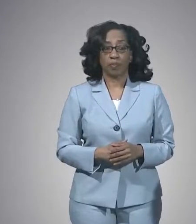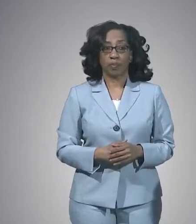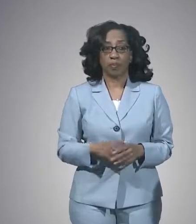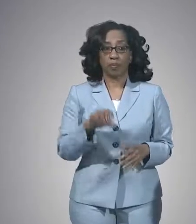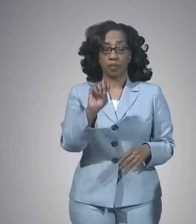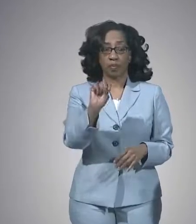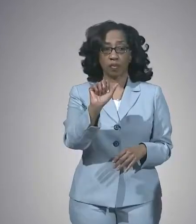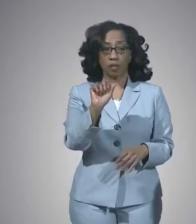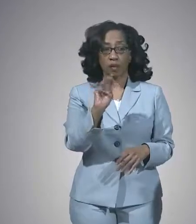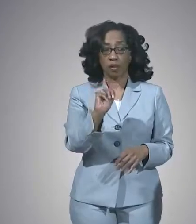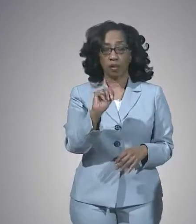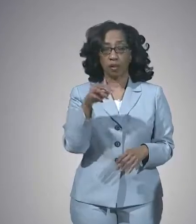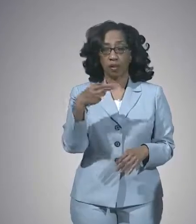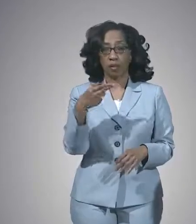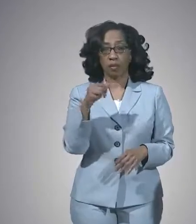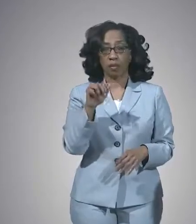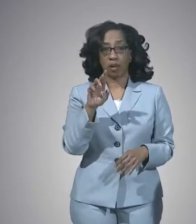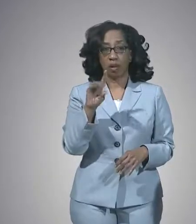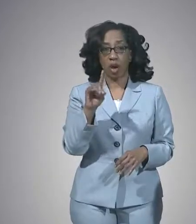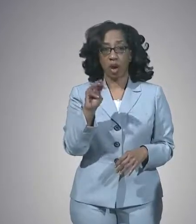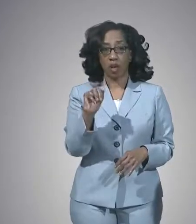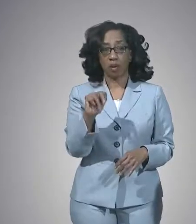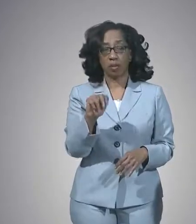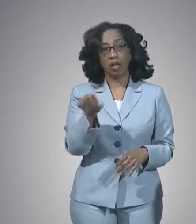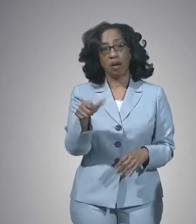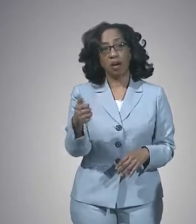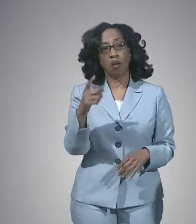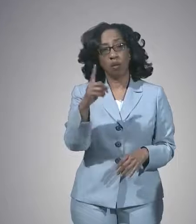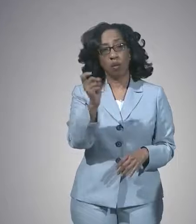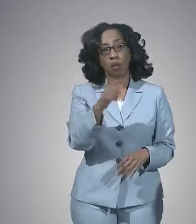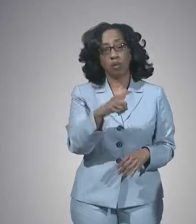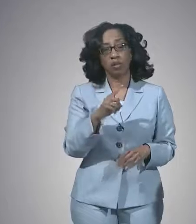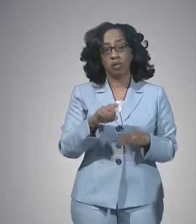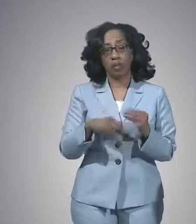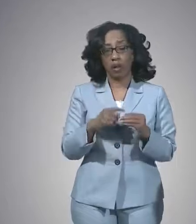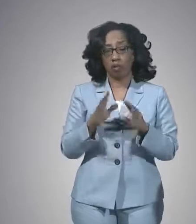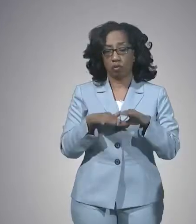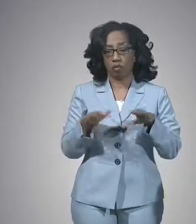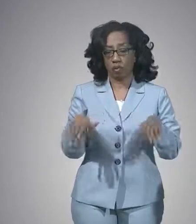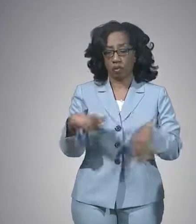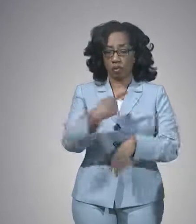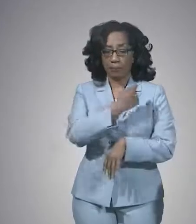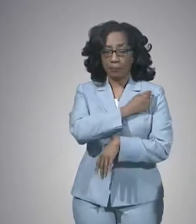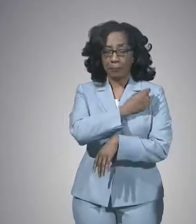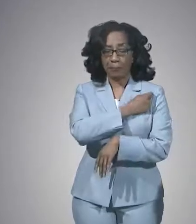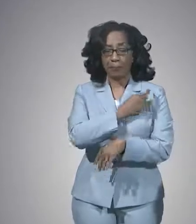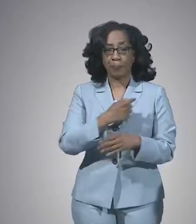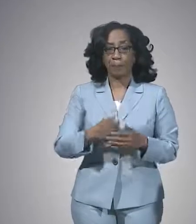Hi, I had another question about childhood vaccinations.